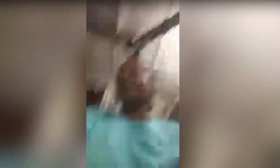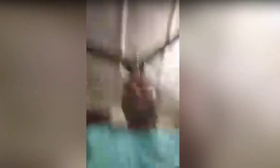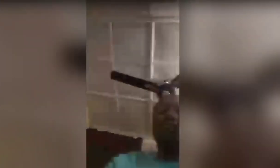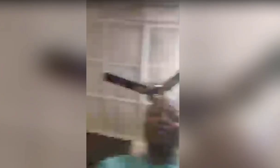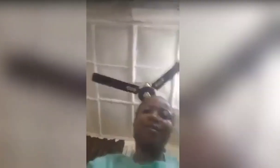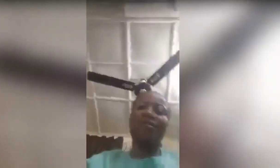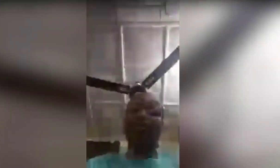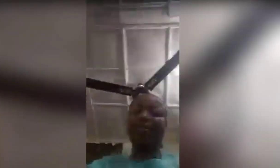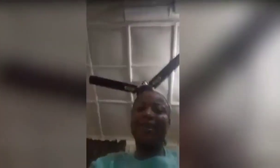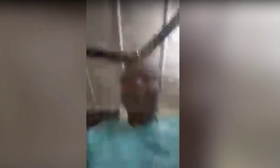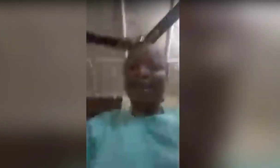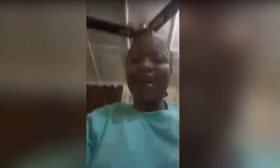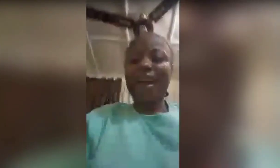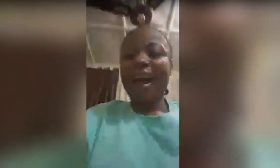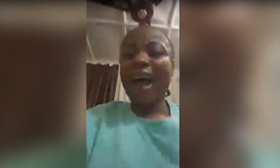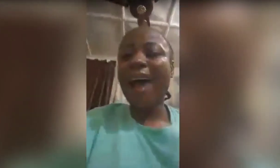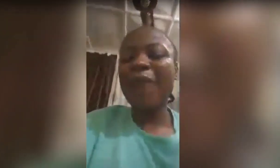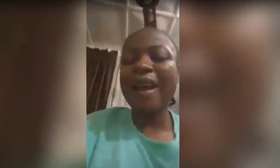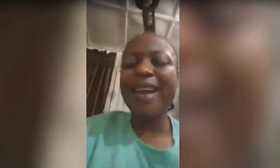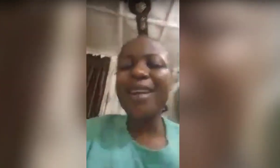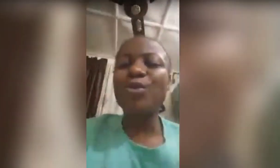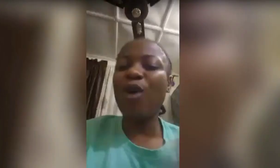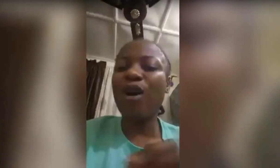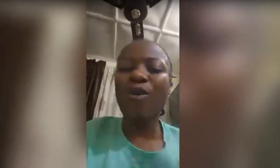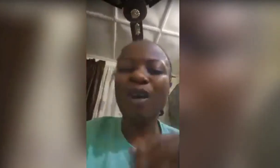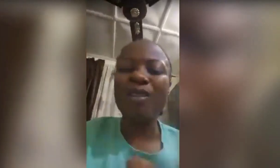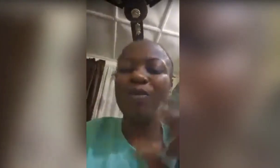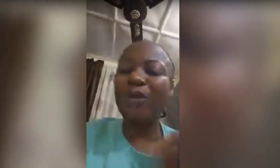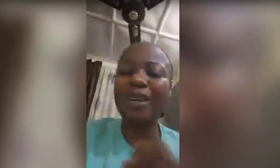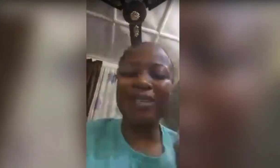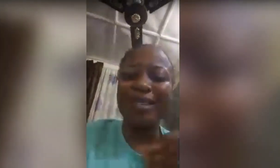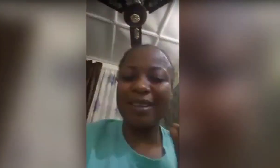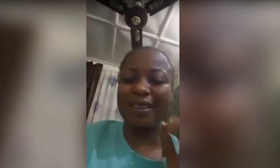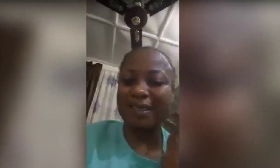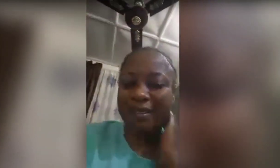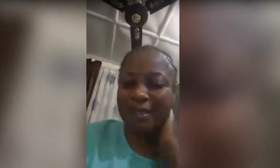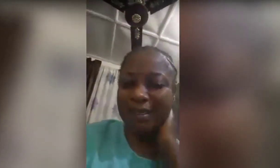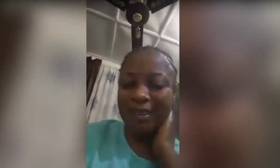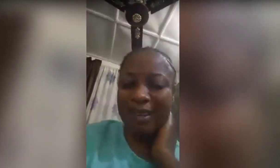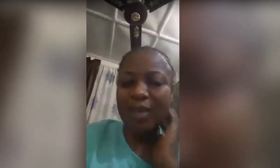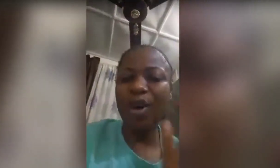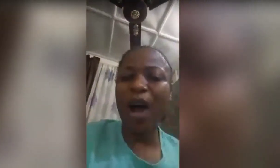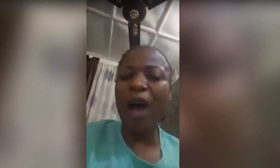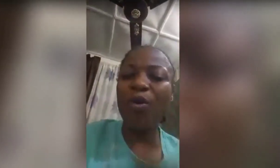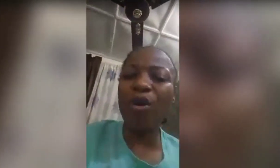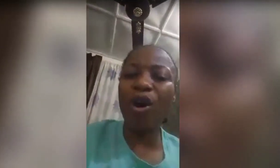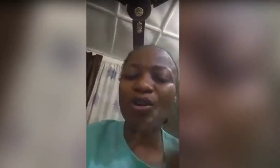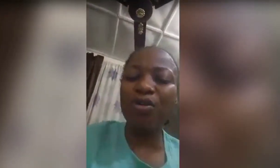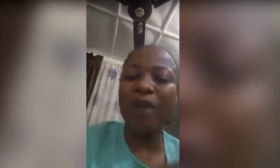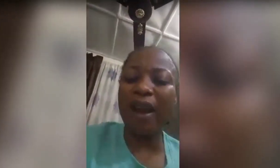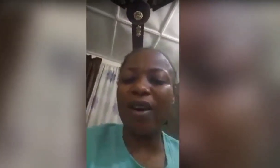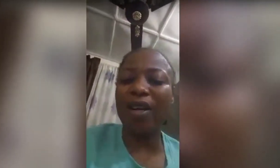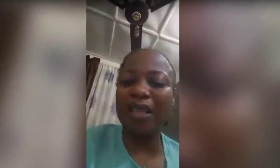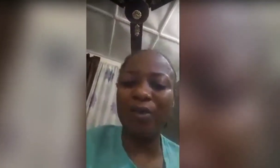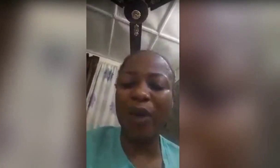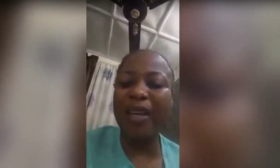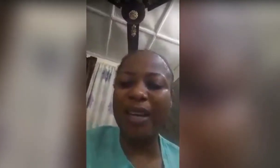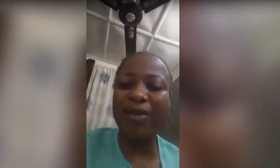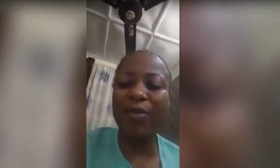My network was freezing. Oh, So I will go okay. through the recording when they post it. The network